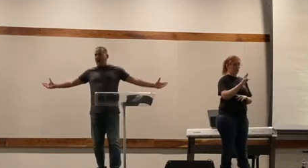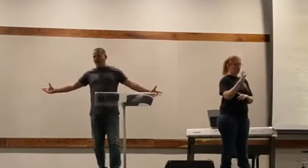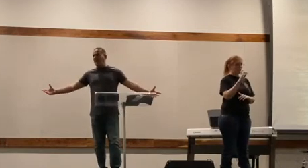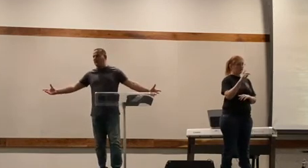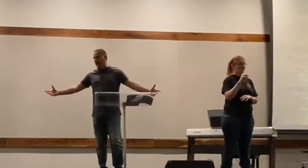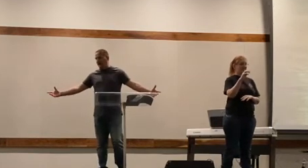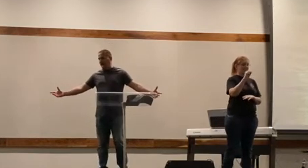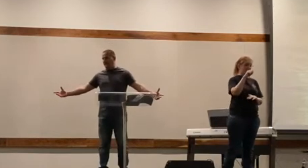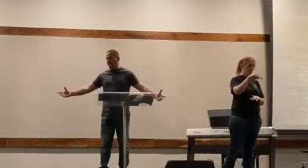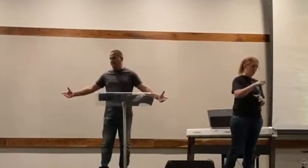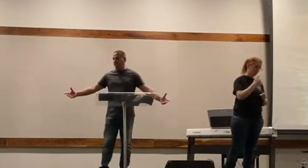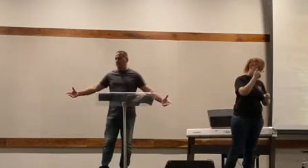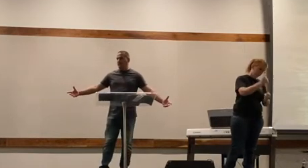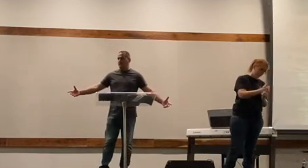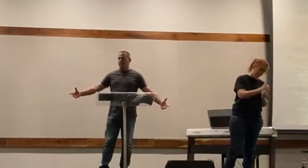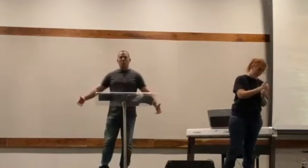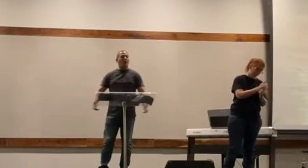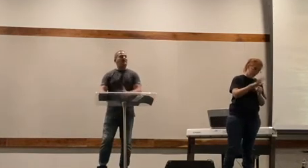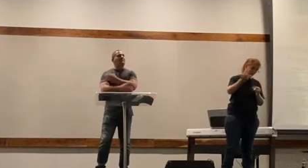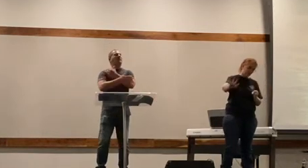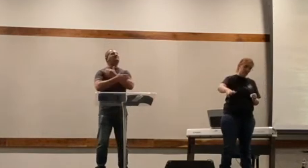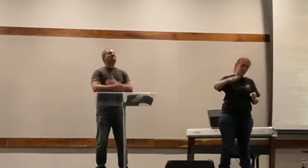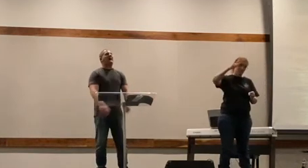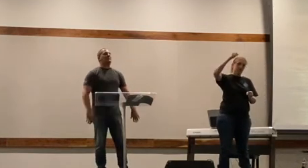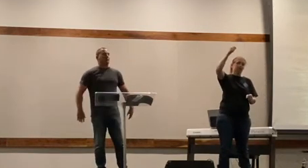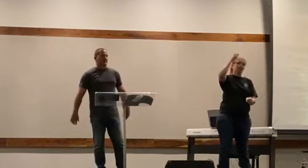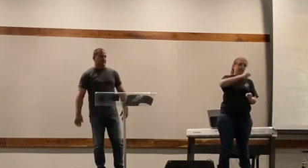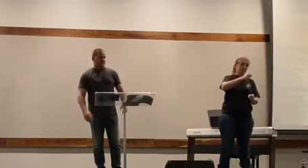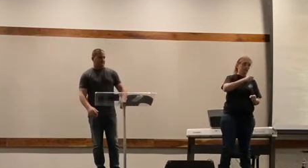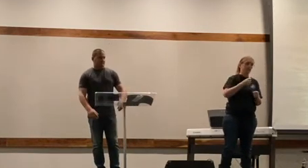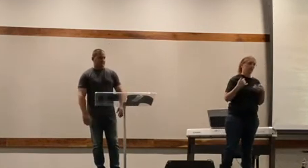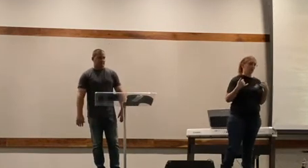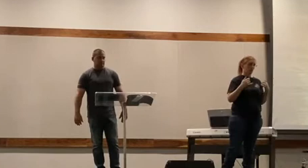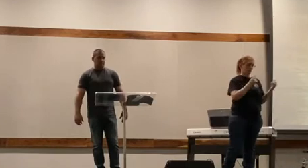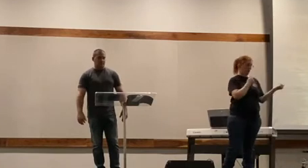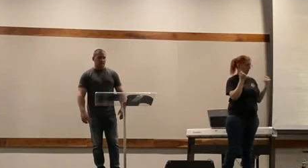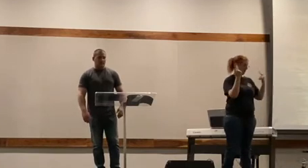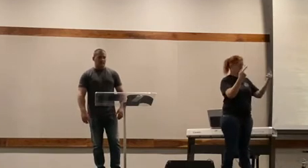front of everybody who wanted to play soccer with him.